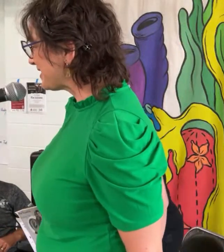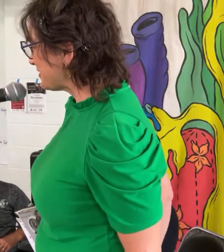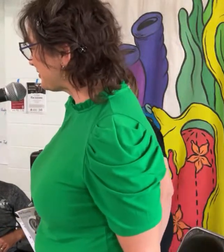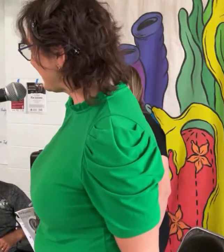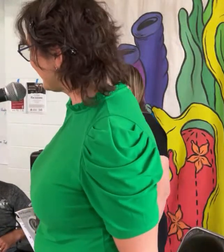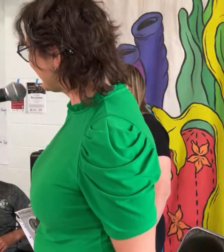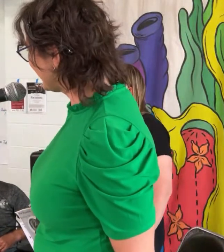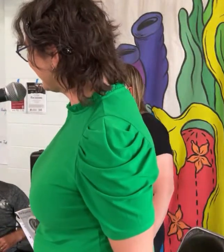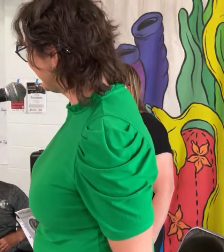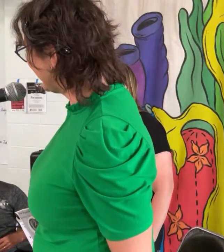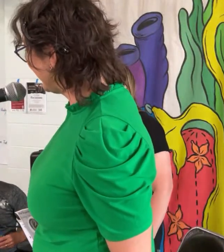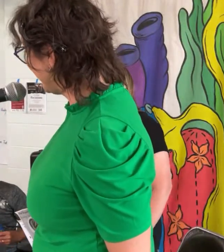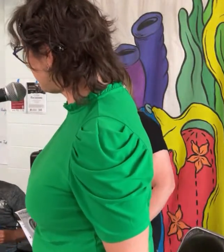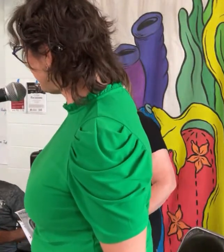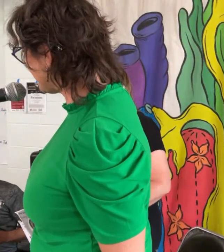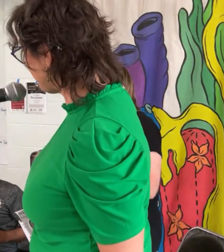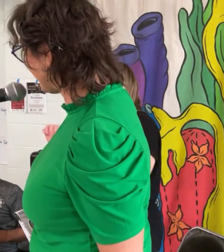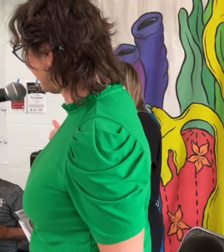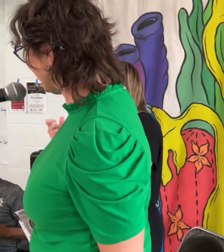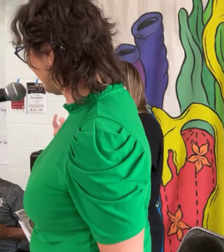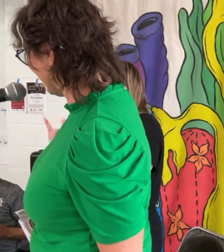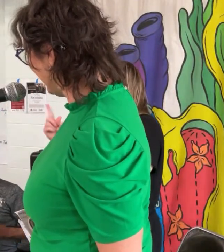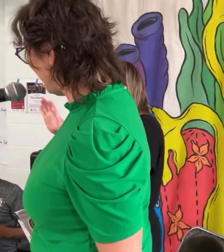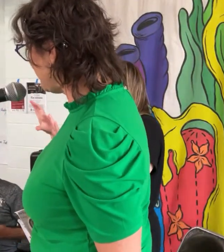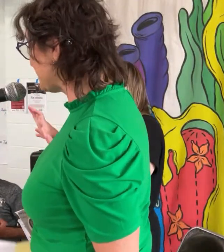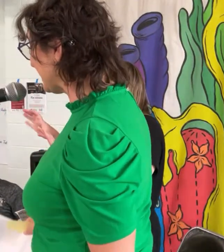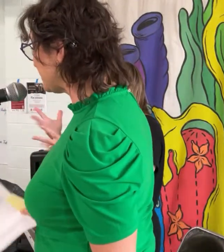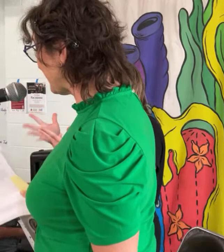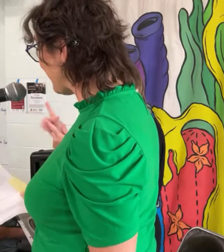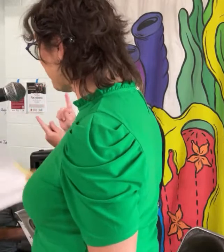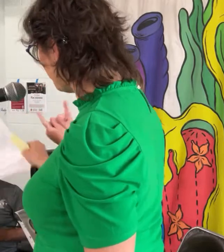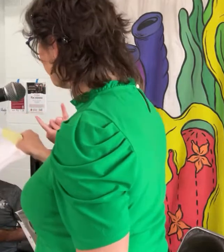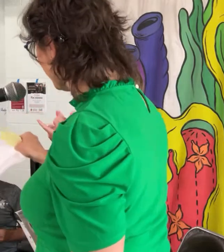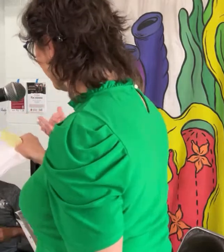Did you make a new friend? I did. Did you meet somebody? If you